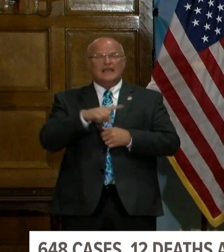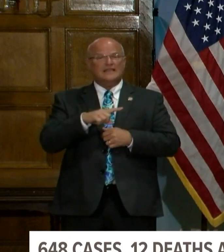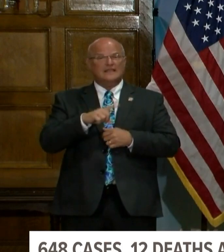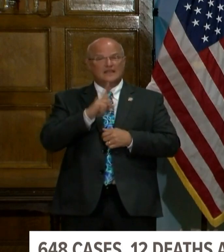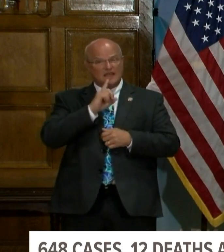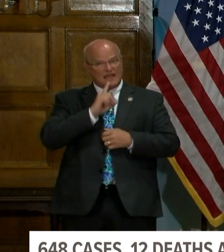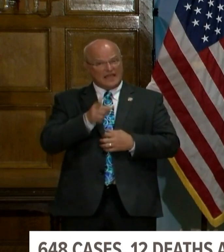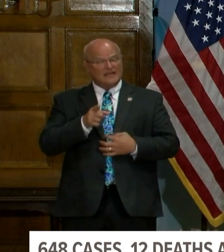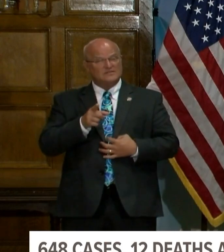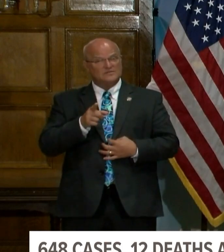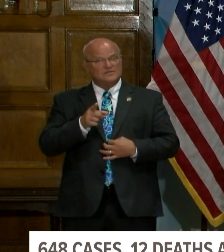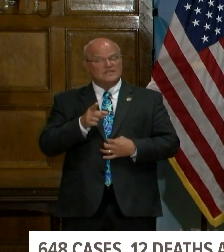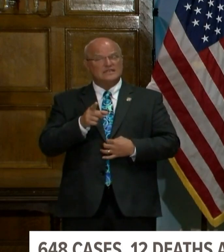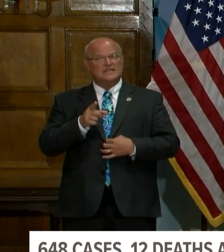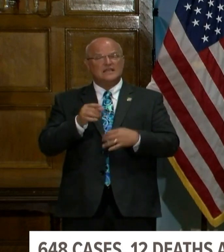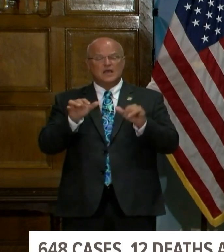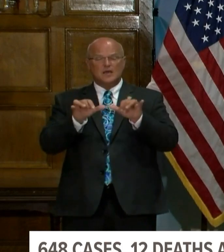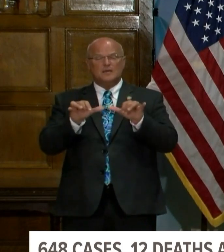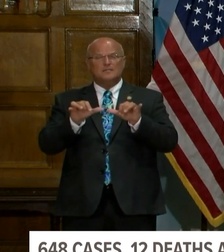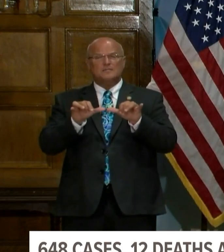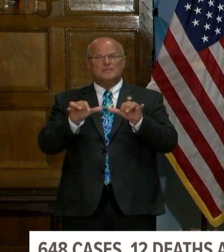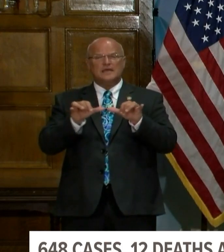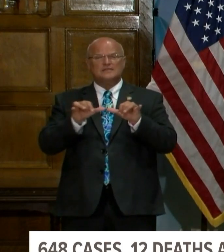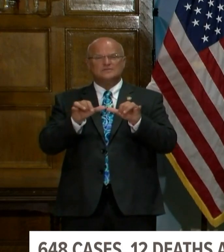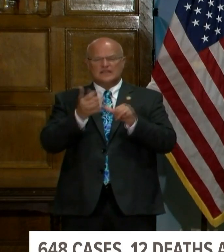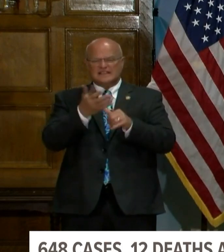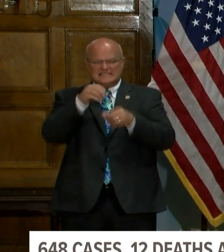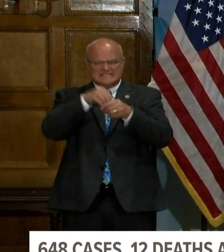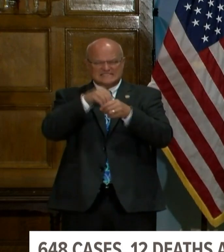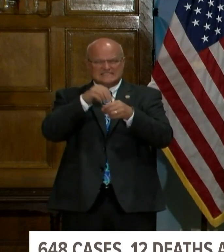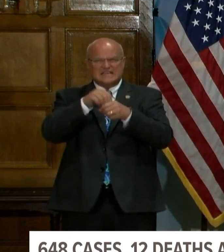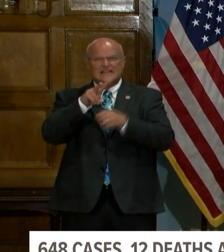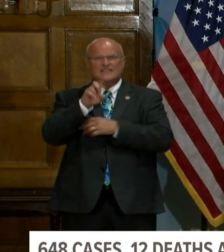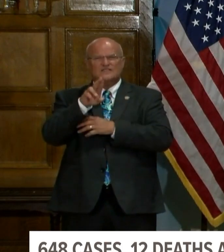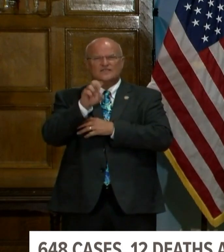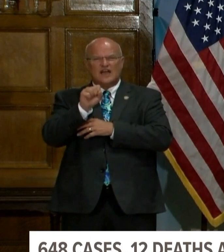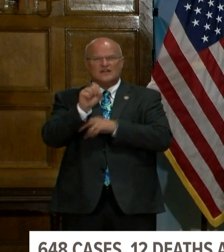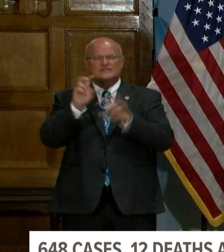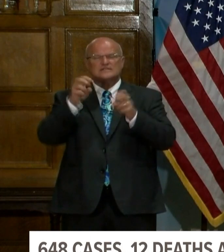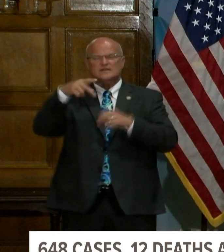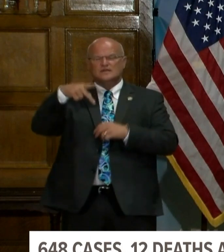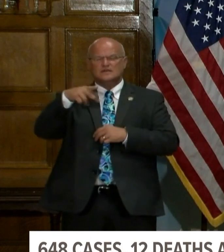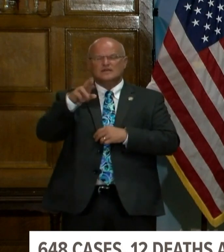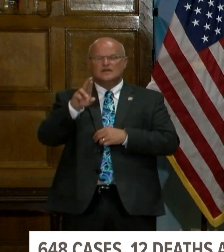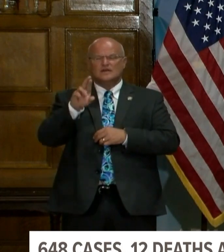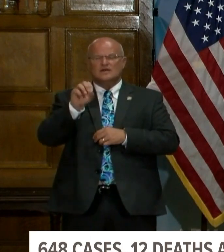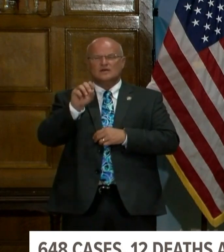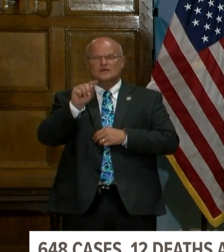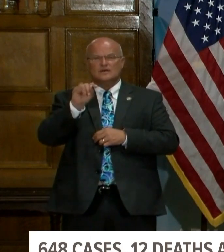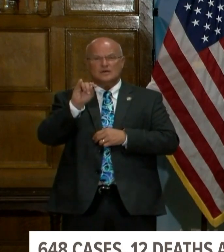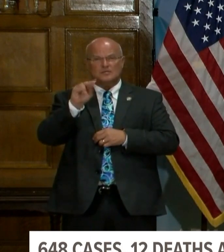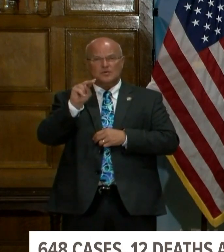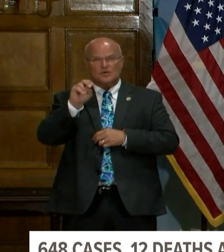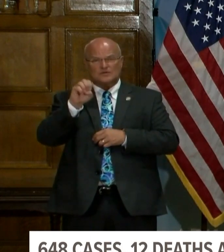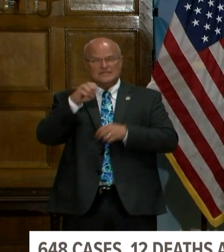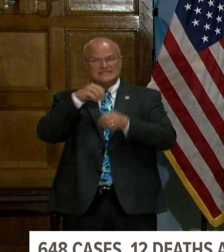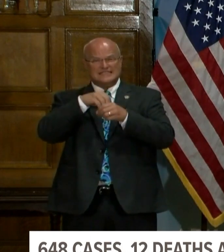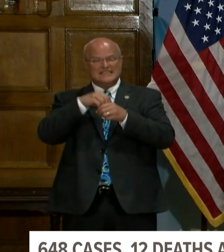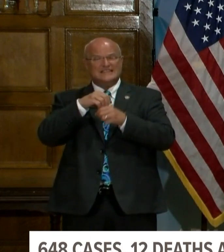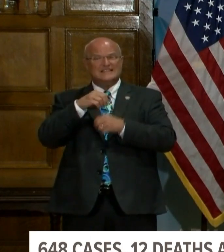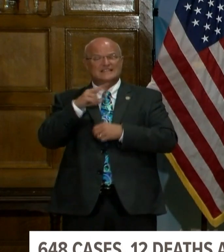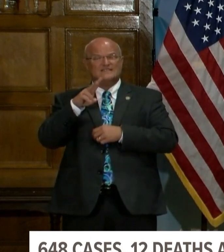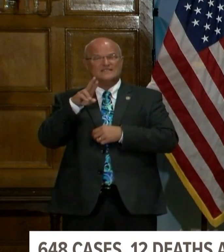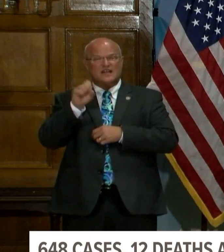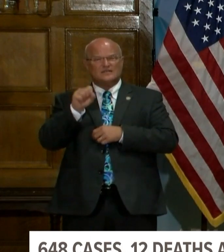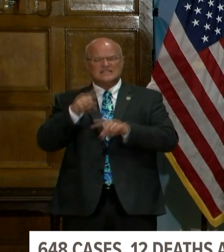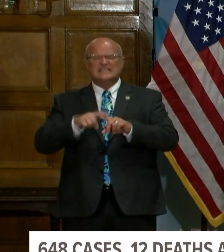are actually measuring components of the virus, proteins in the virus. They are different